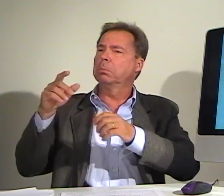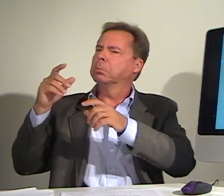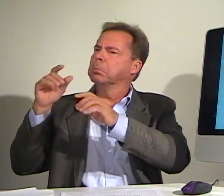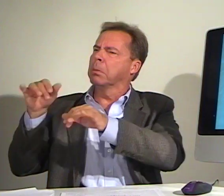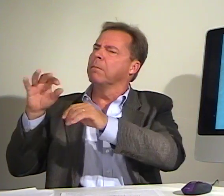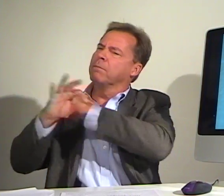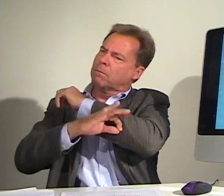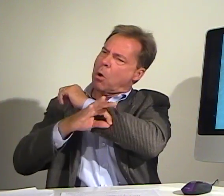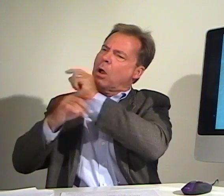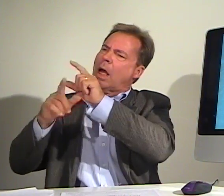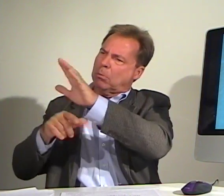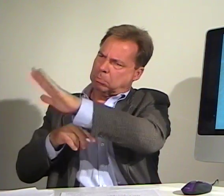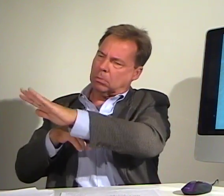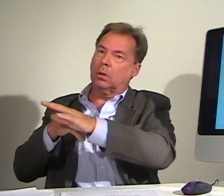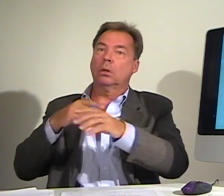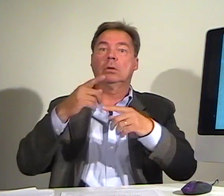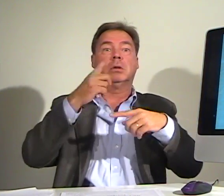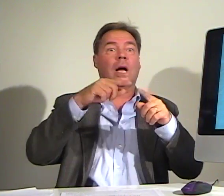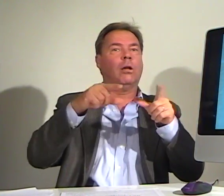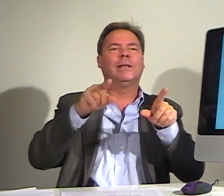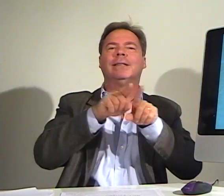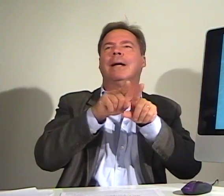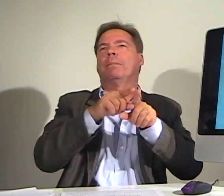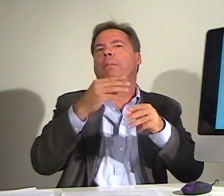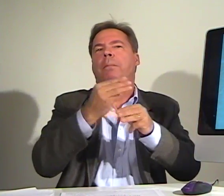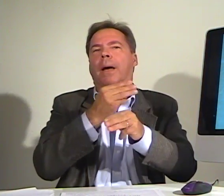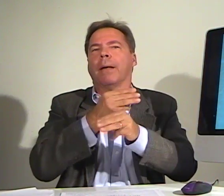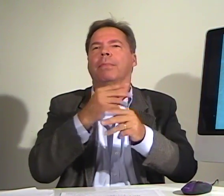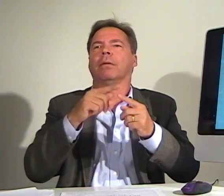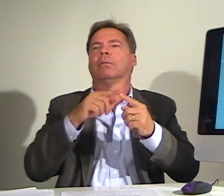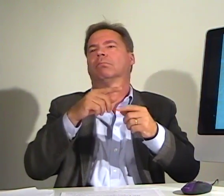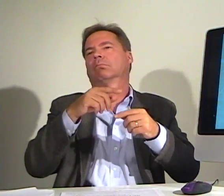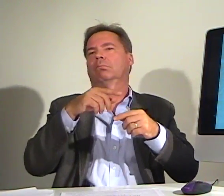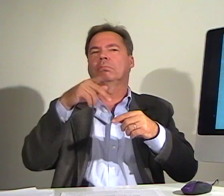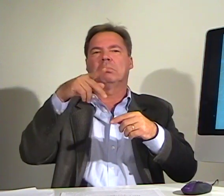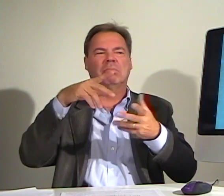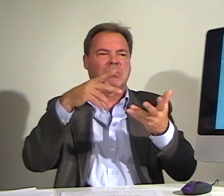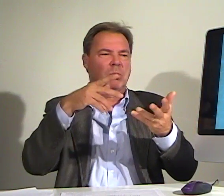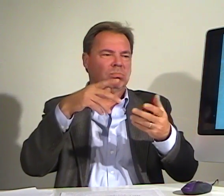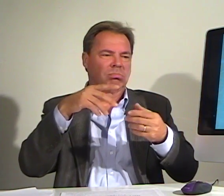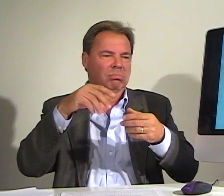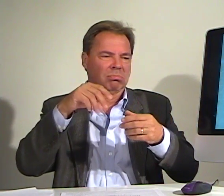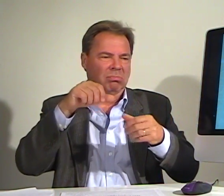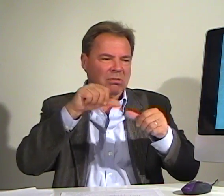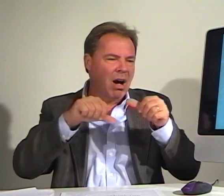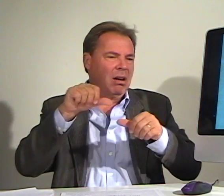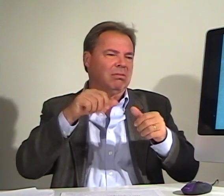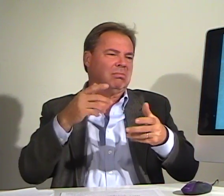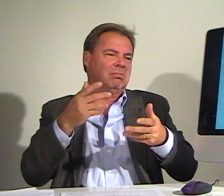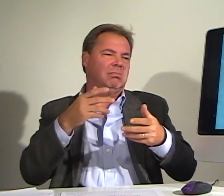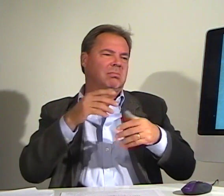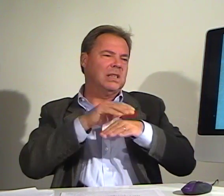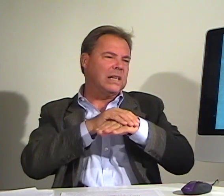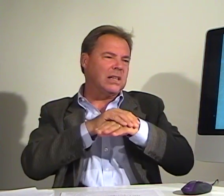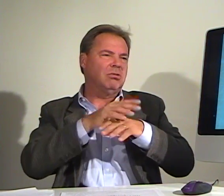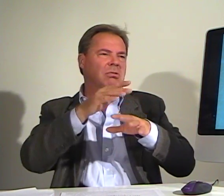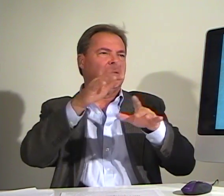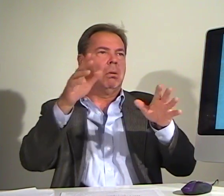Now I believe we should really allow American Sign Language to be a core course taught alongside math